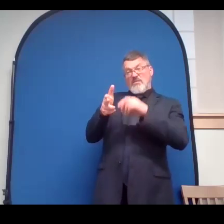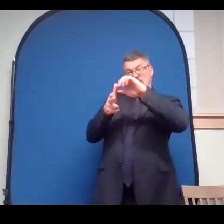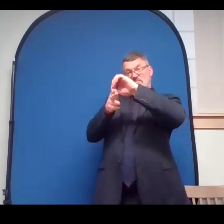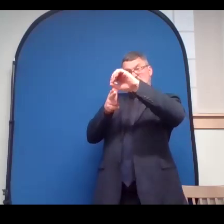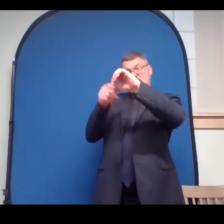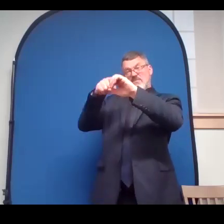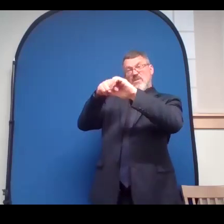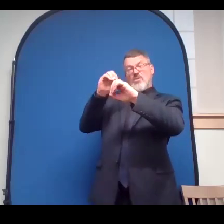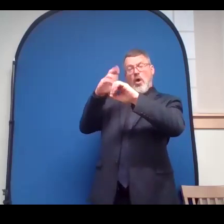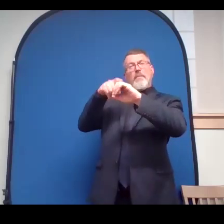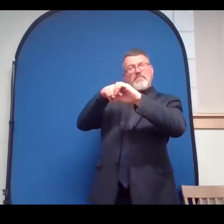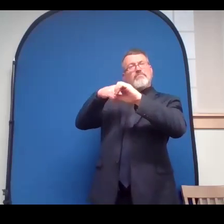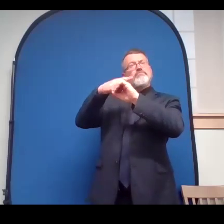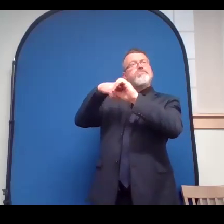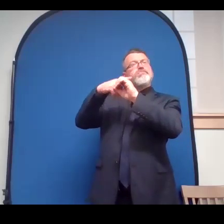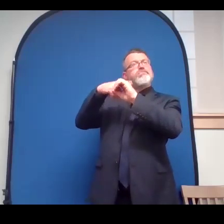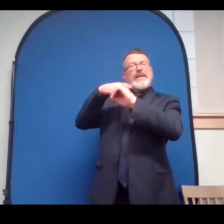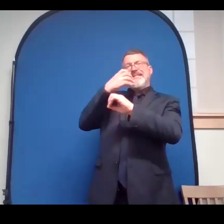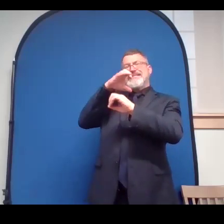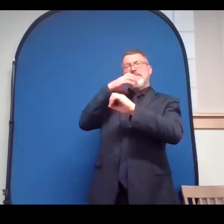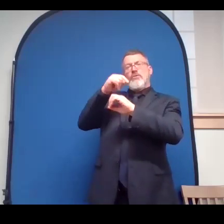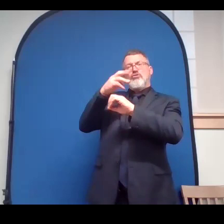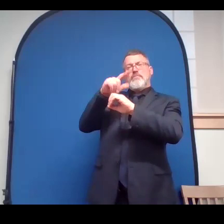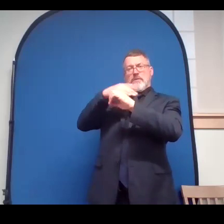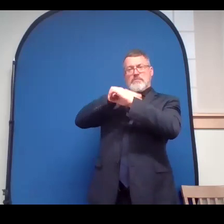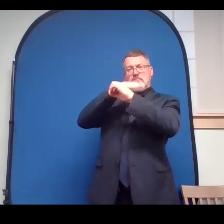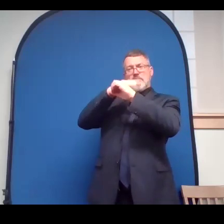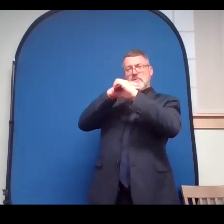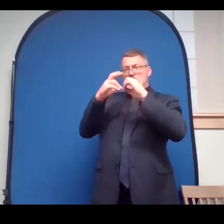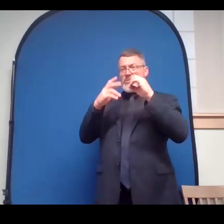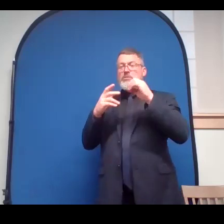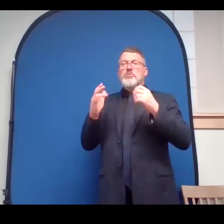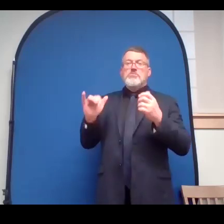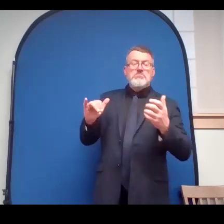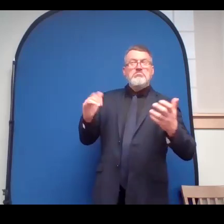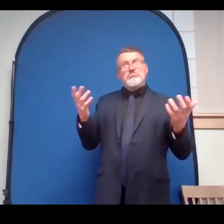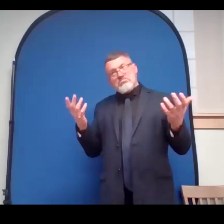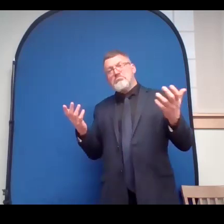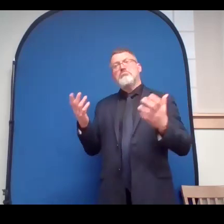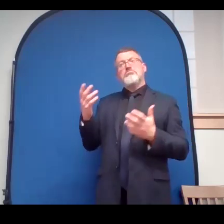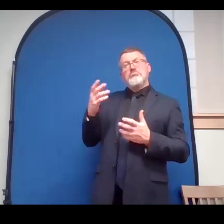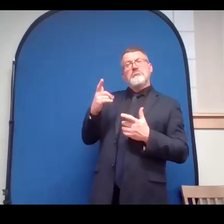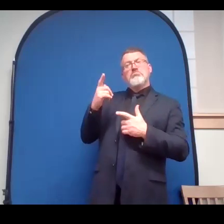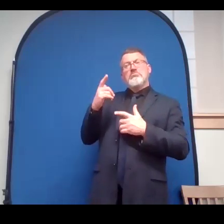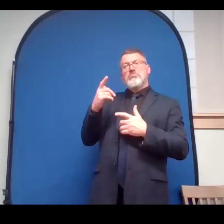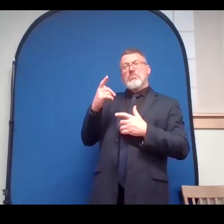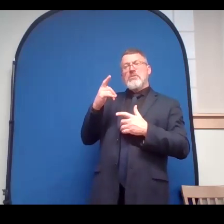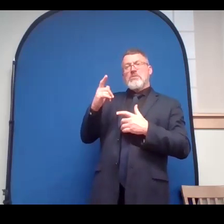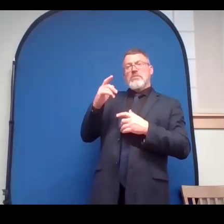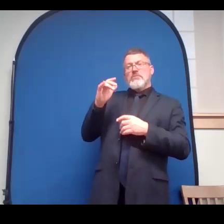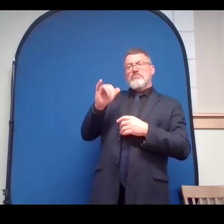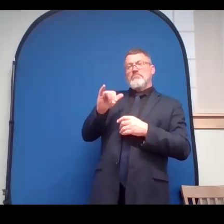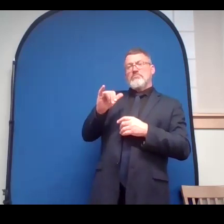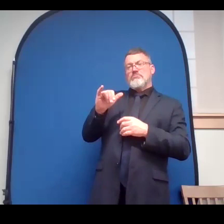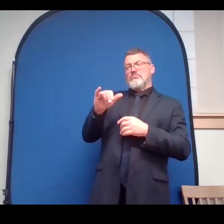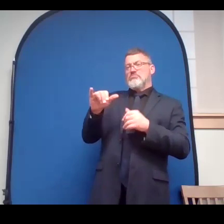was probably a pretty good one. It wasn't something that you can get on Amazon for $250. So where this manhunt was taking place at